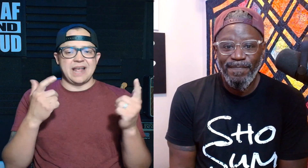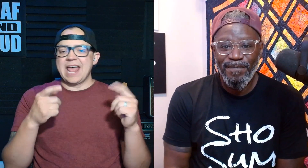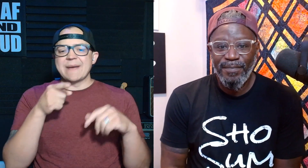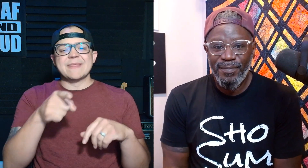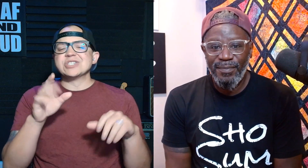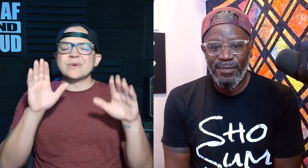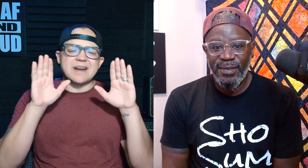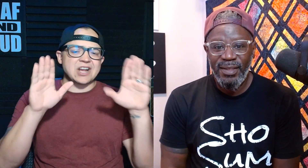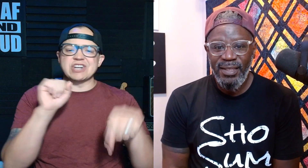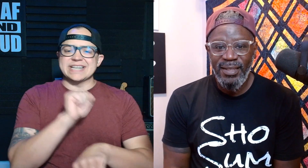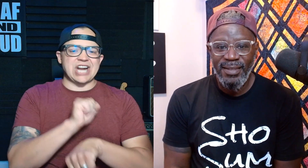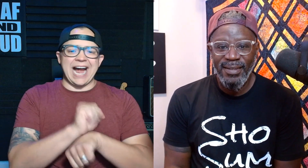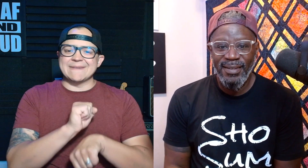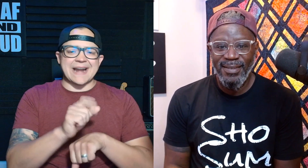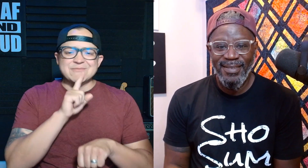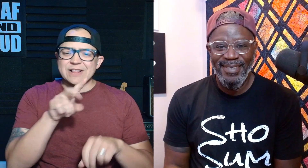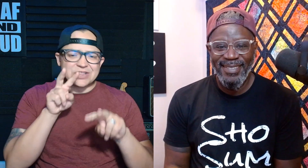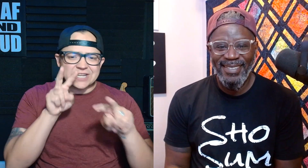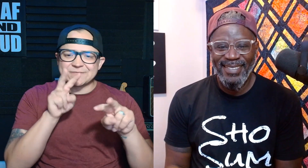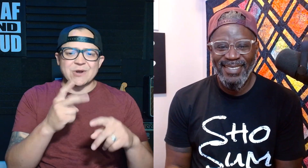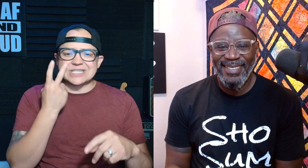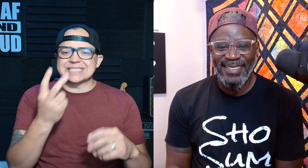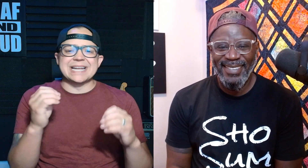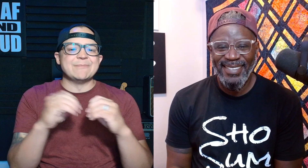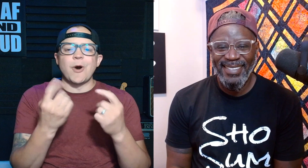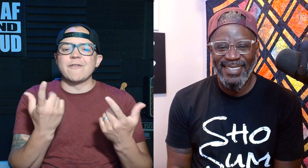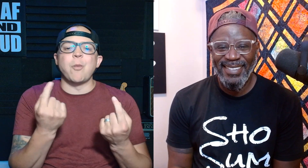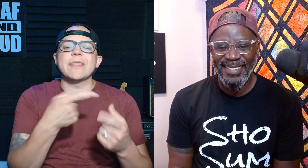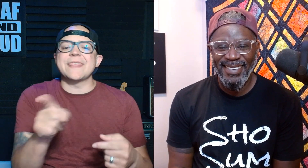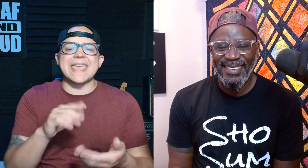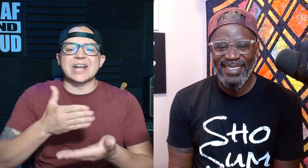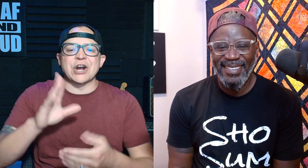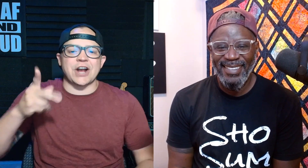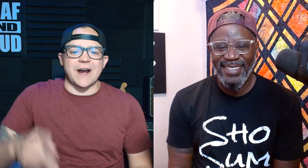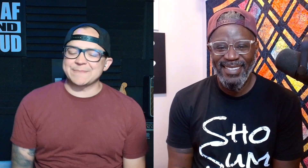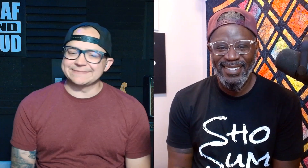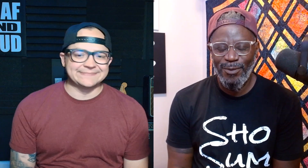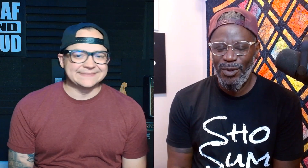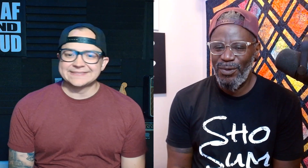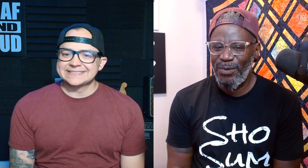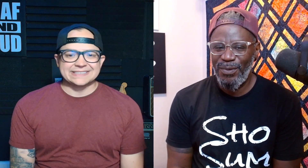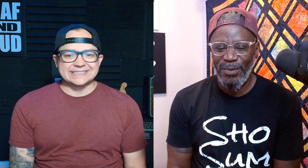Sports. I mean, they're doing a great job, and I'm really looking forward to seeing more of what they cook up.